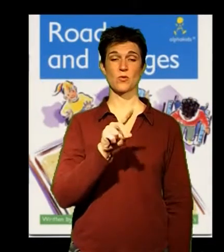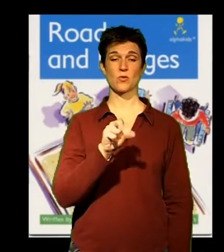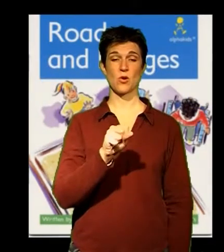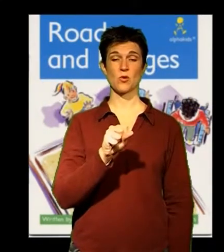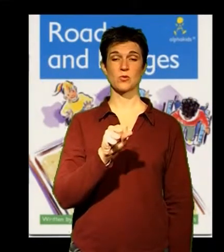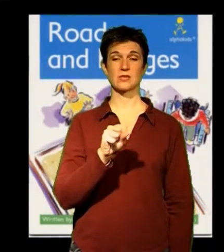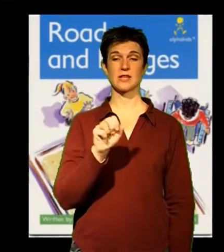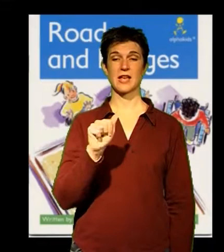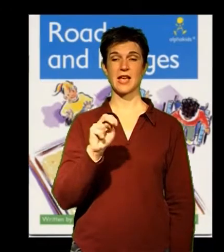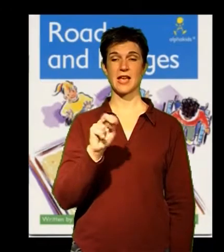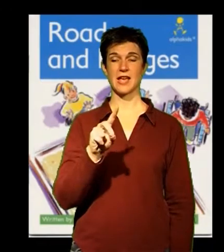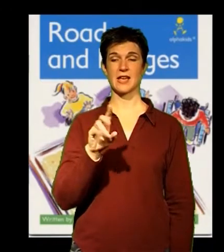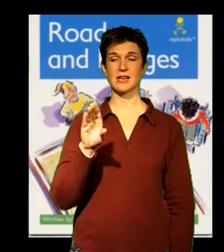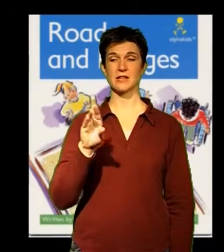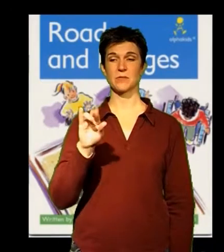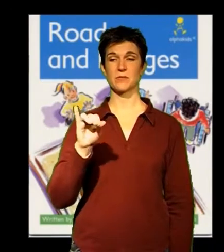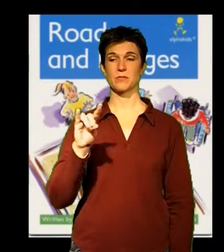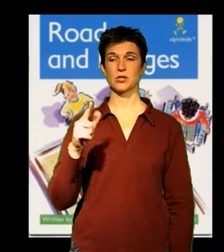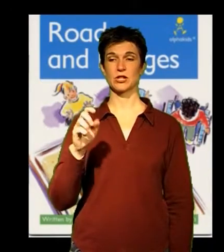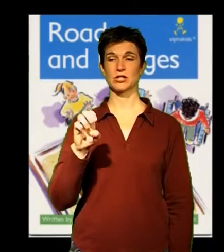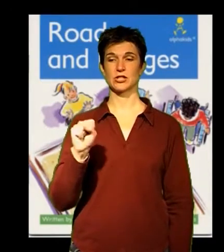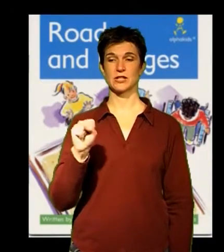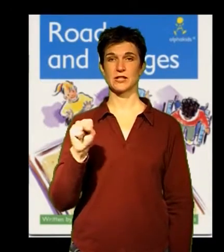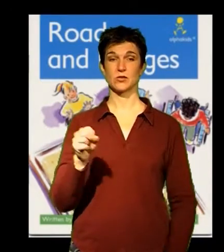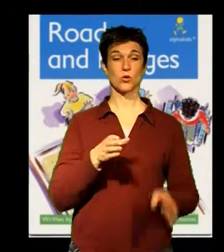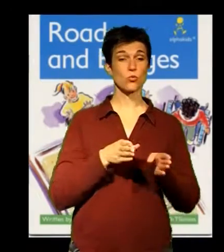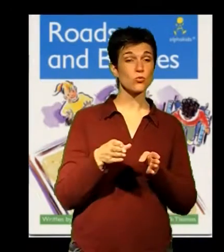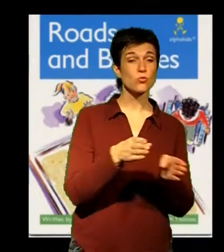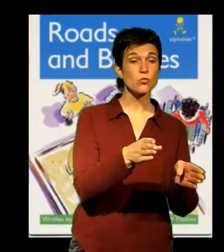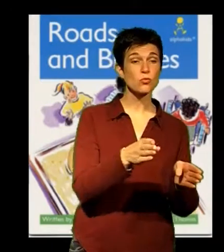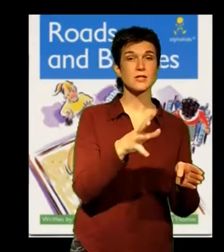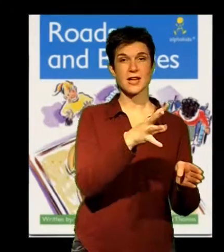The title of this book is Roads and Bridges.